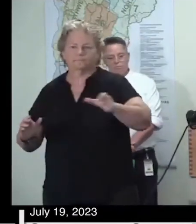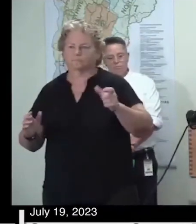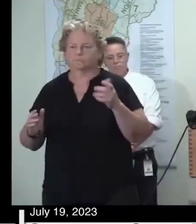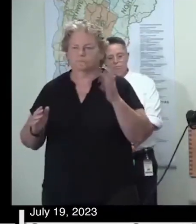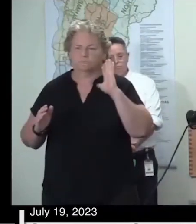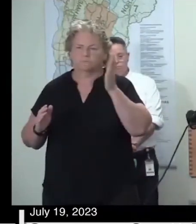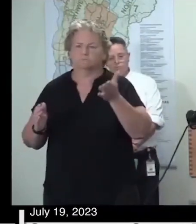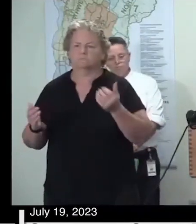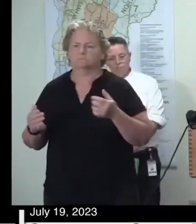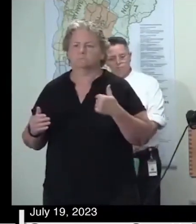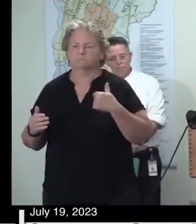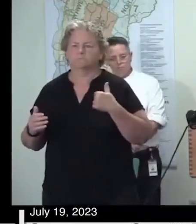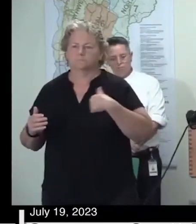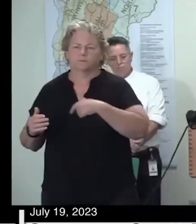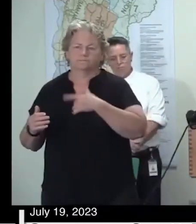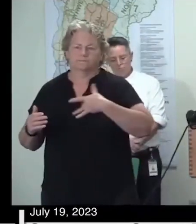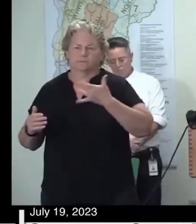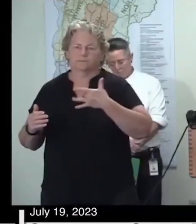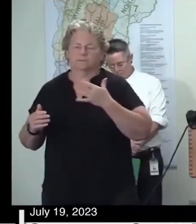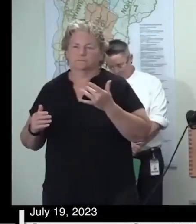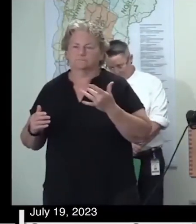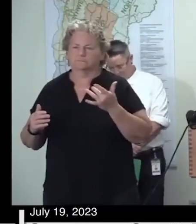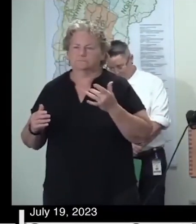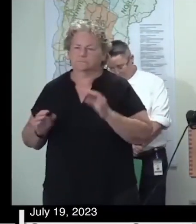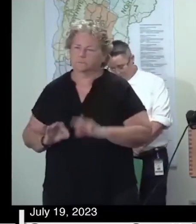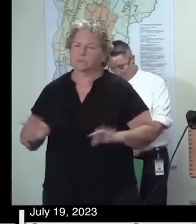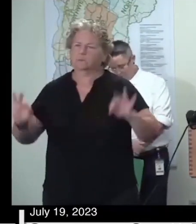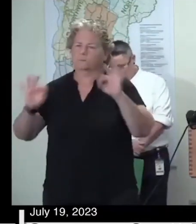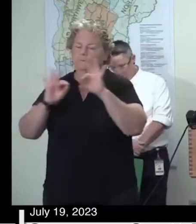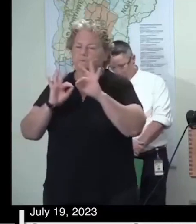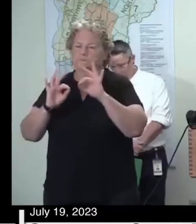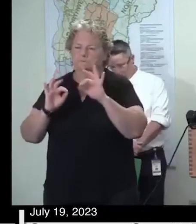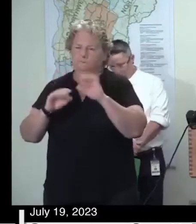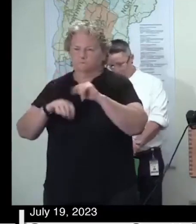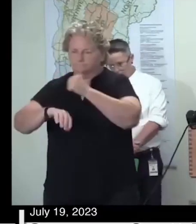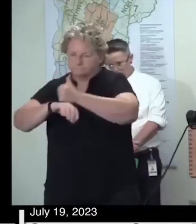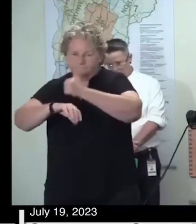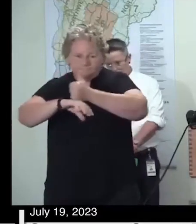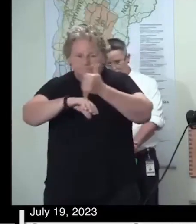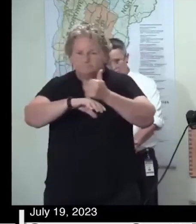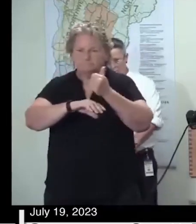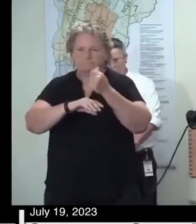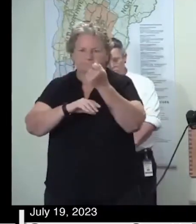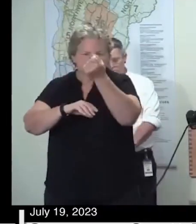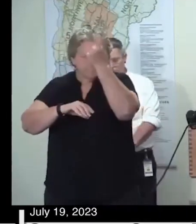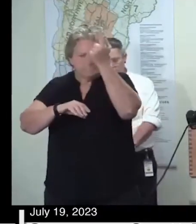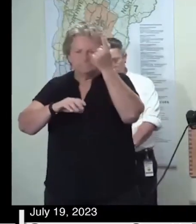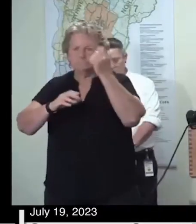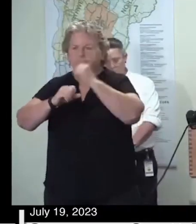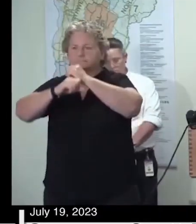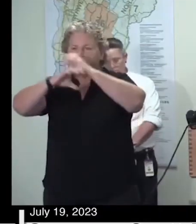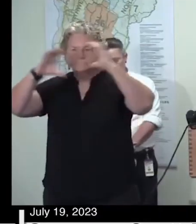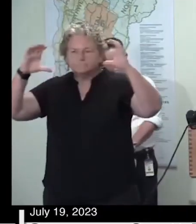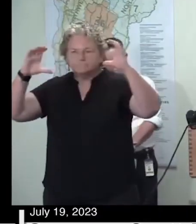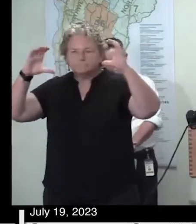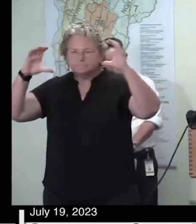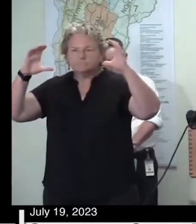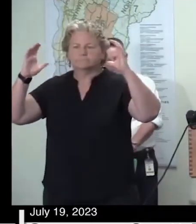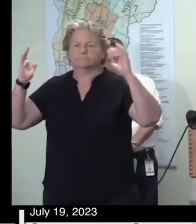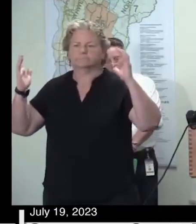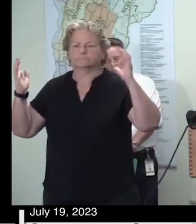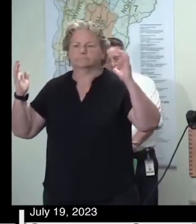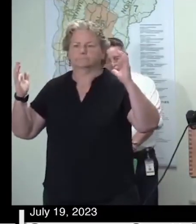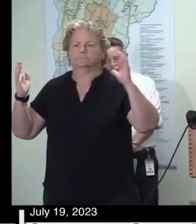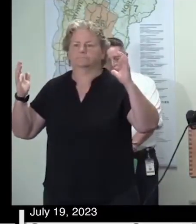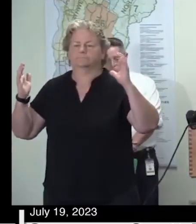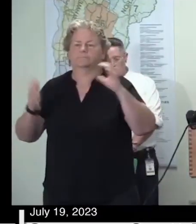be clear and level set expectations. These FEMA funds are not for businesses. And I know